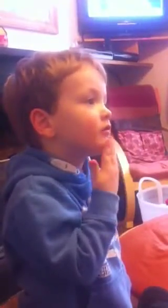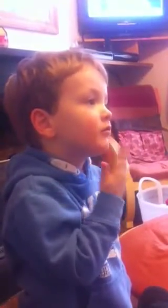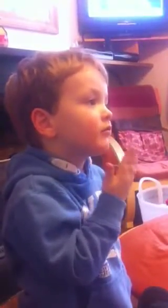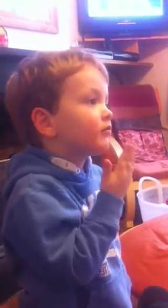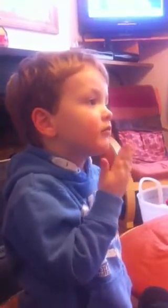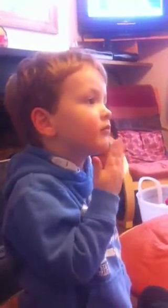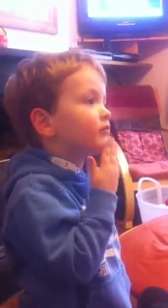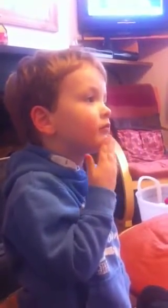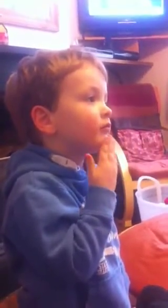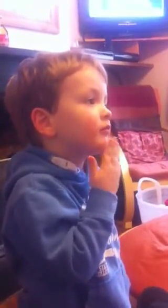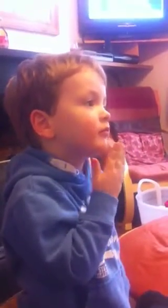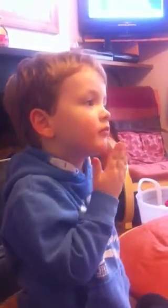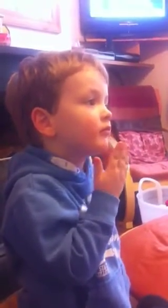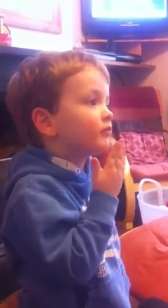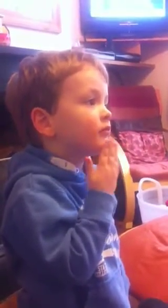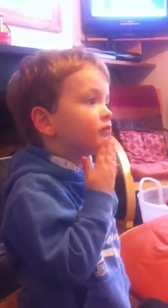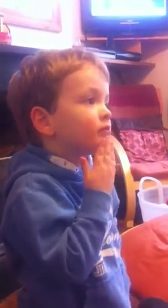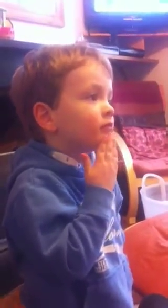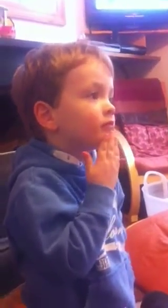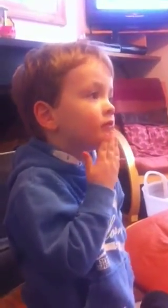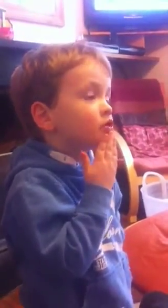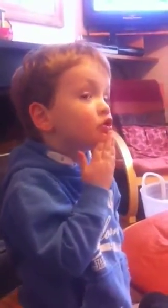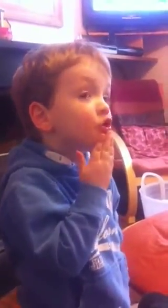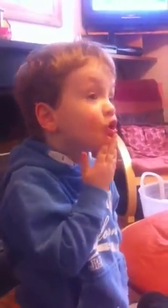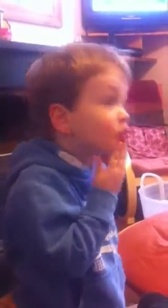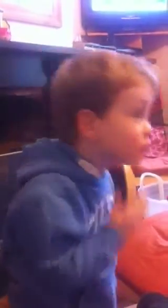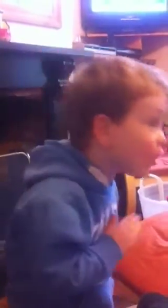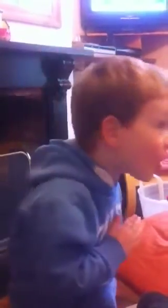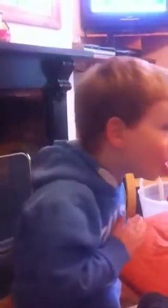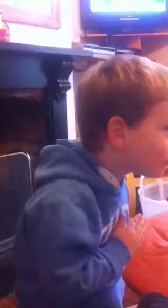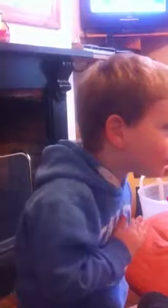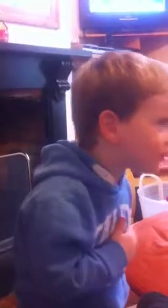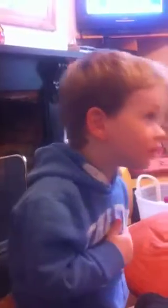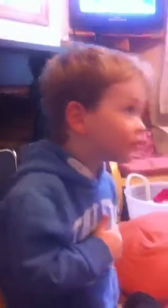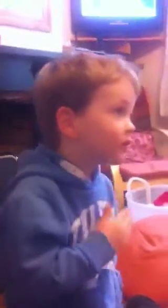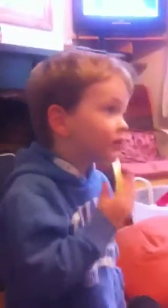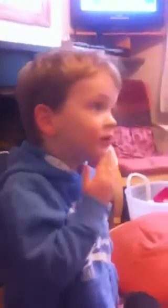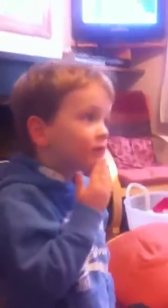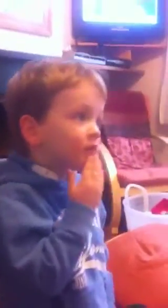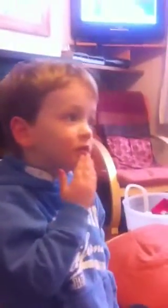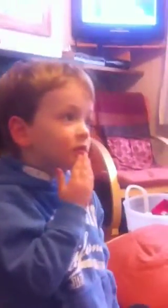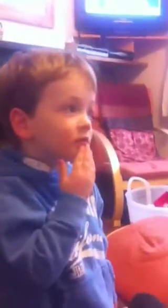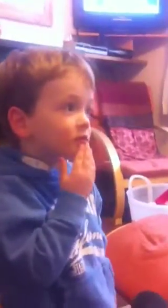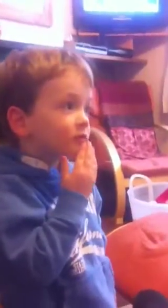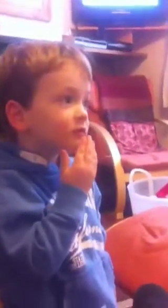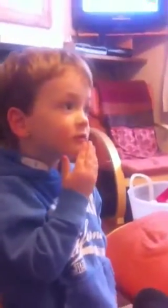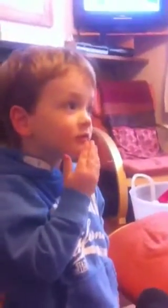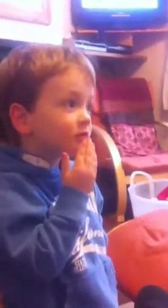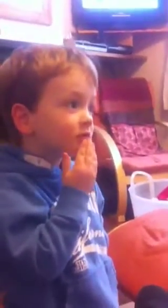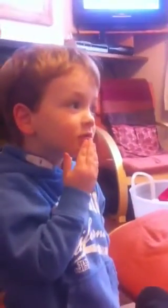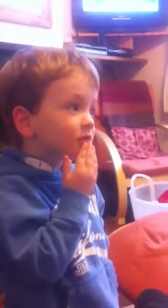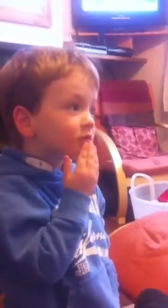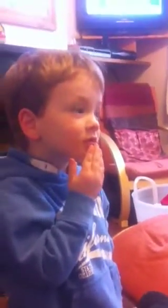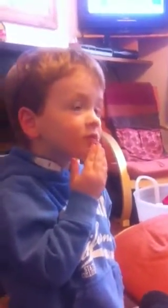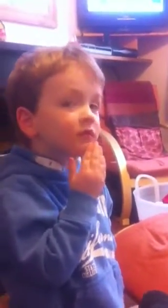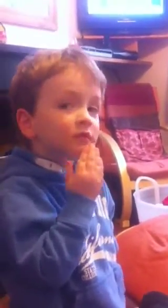It's the same as please. It's a short one. Short one. I'm sorry. Sorry. Okay. Say hello then.